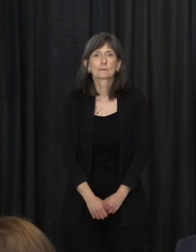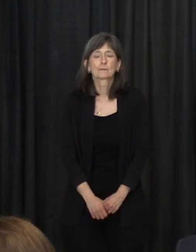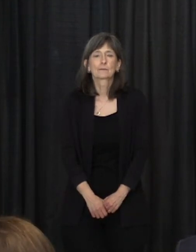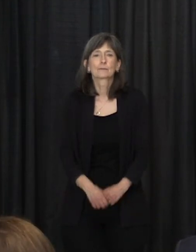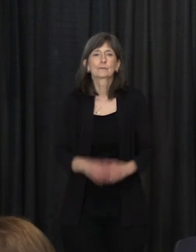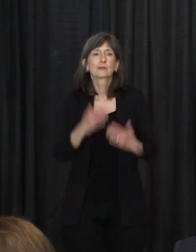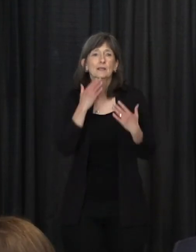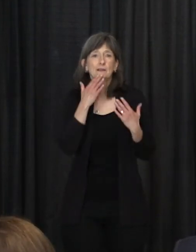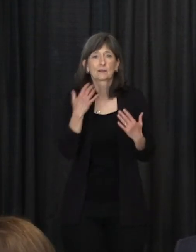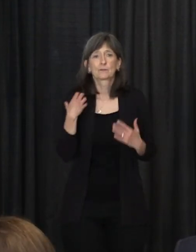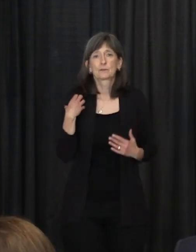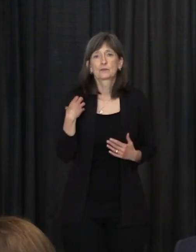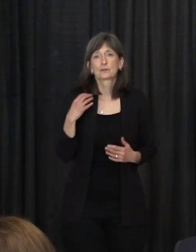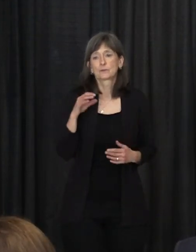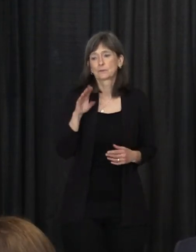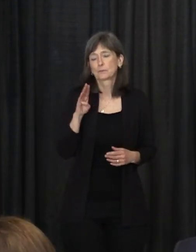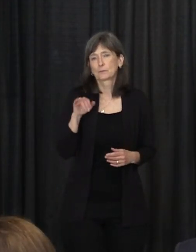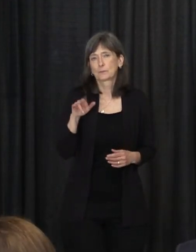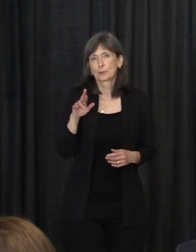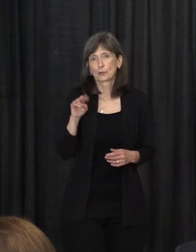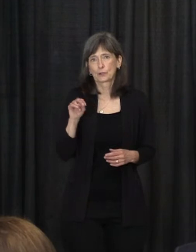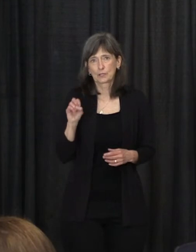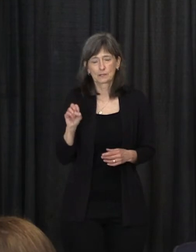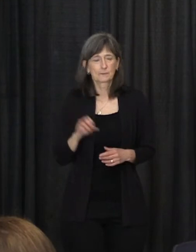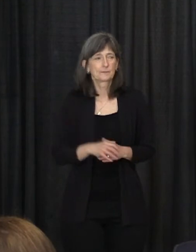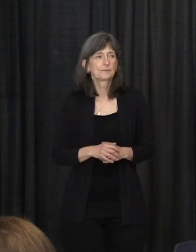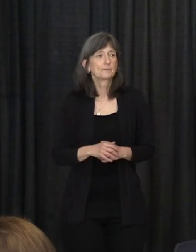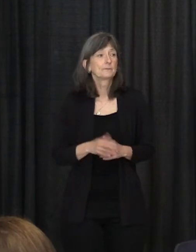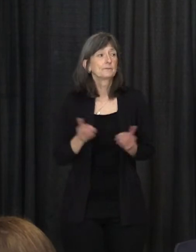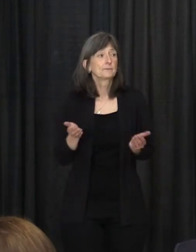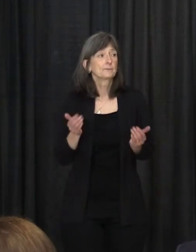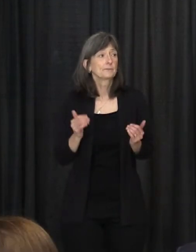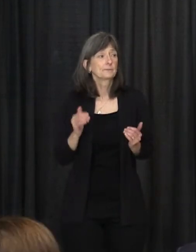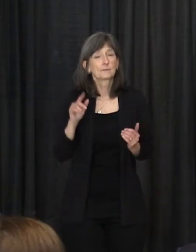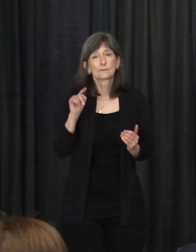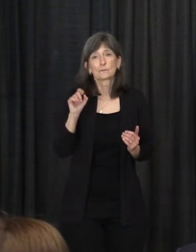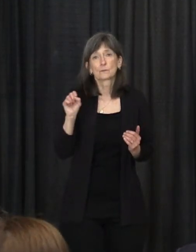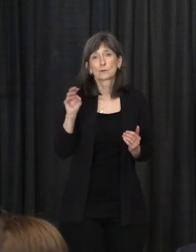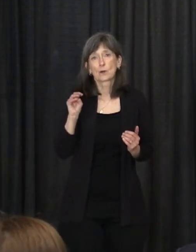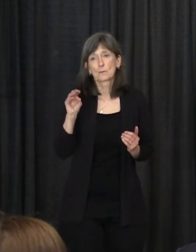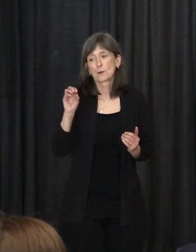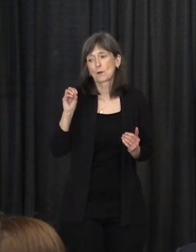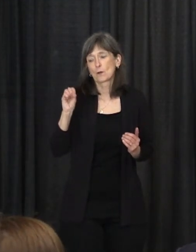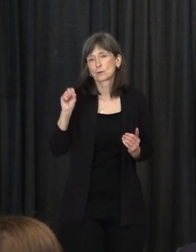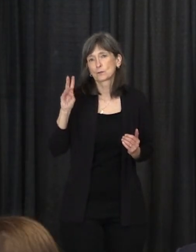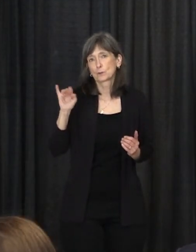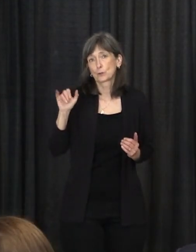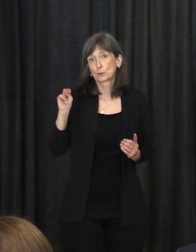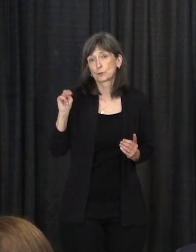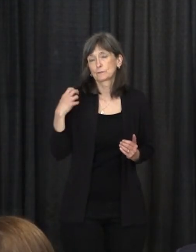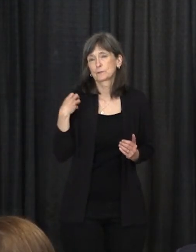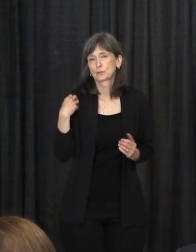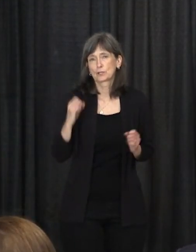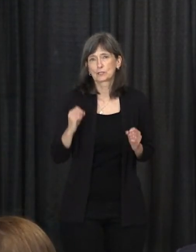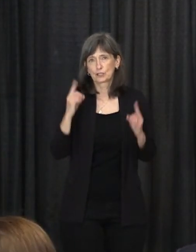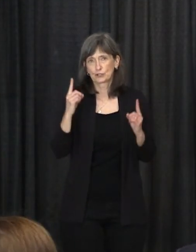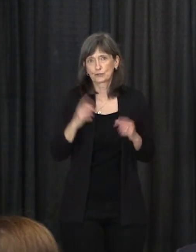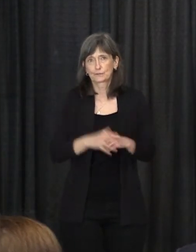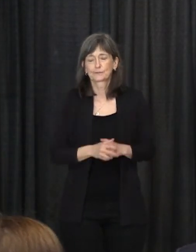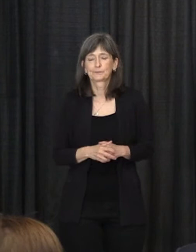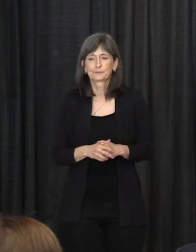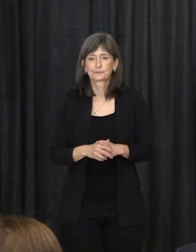Thank you, Minister Byrne. Our next speaker is the Honorable Tom Osborne, Minister of Education.